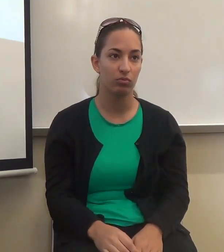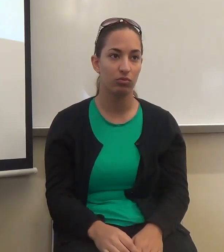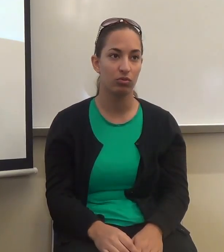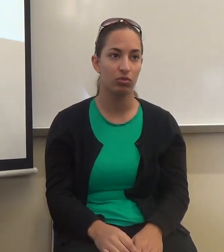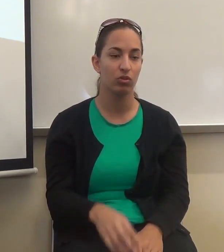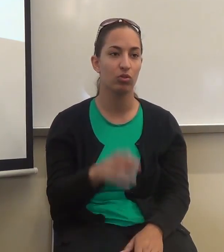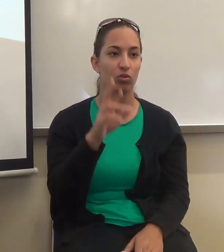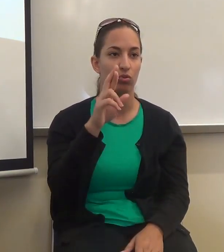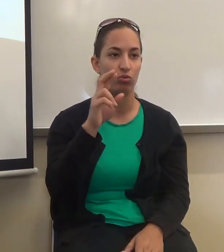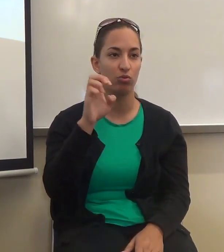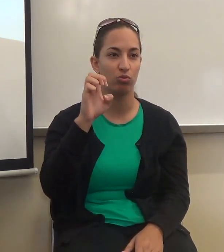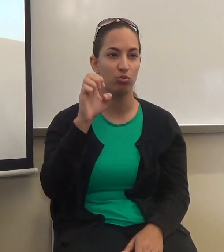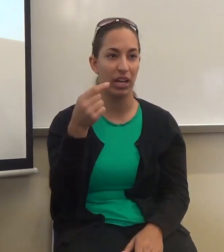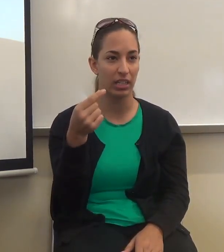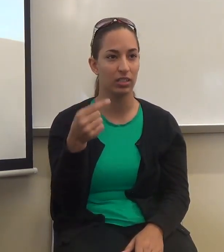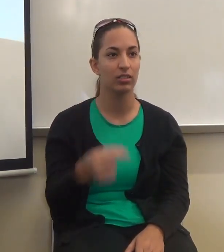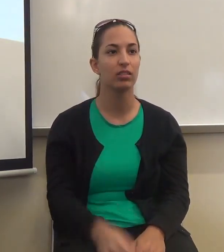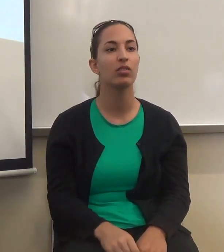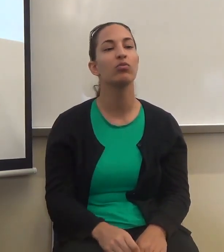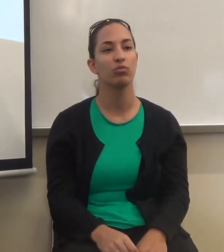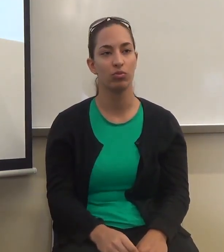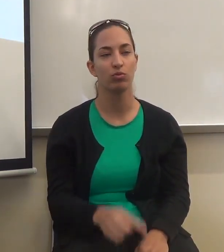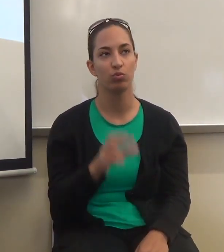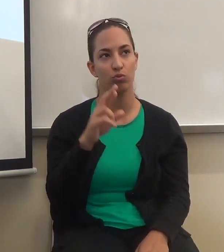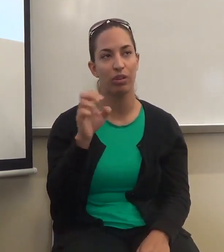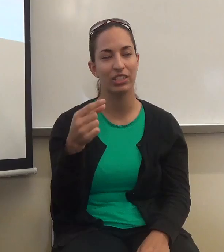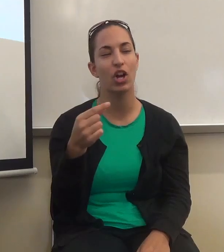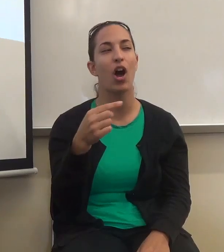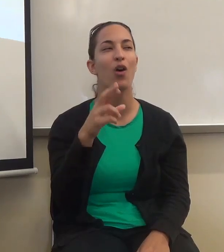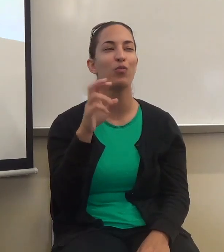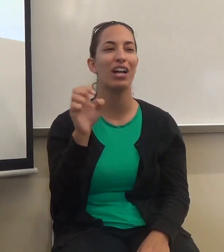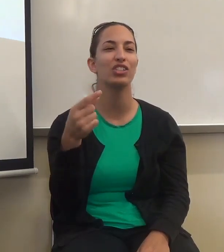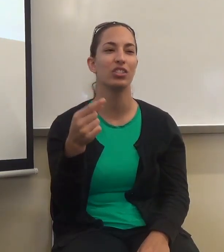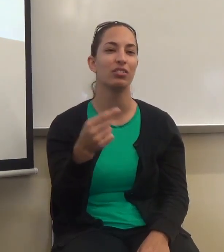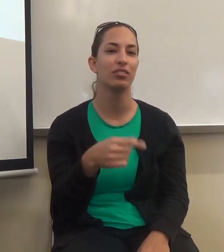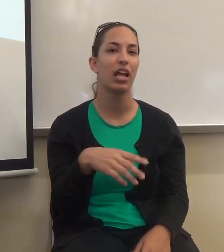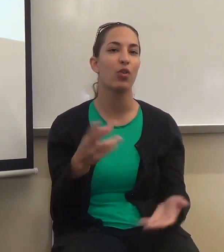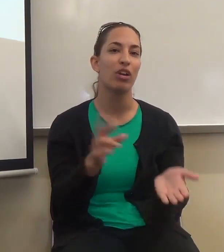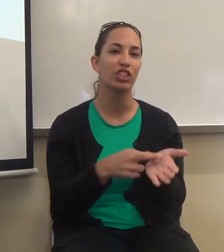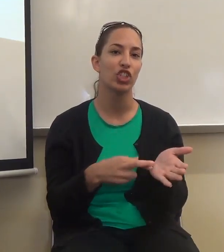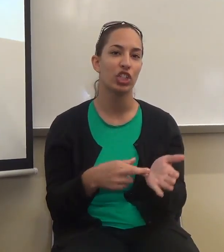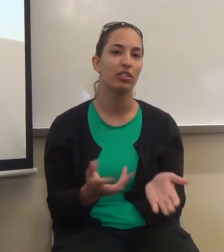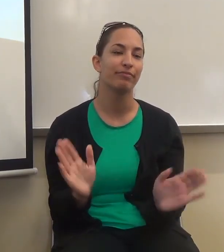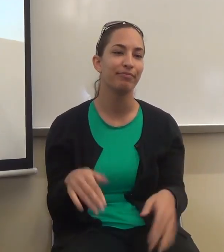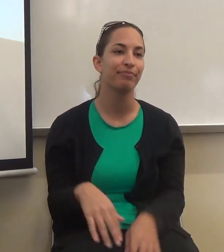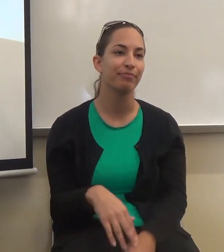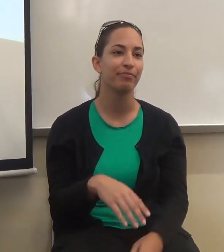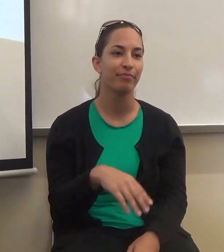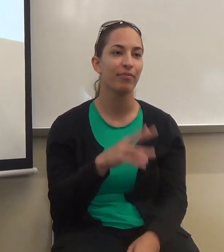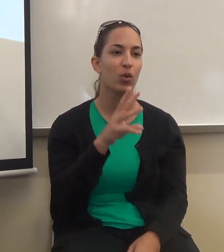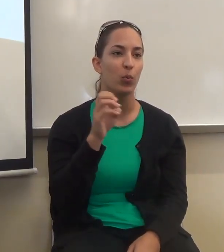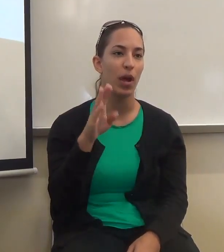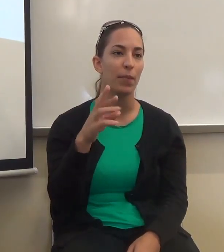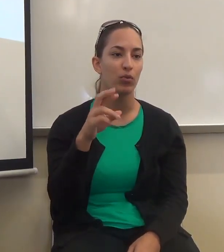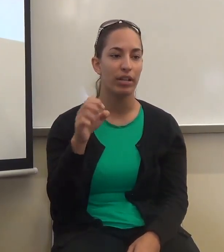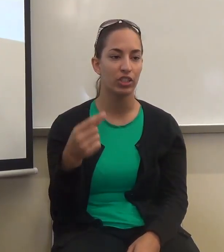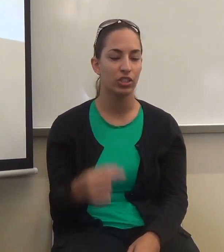to drop have been dropped. Mostly that was the reading center also. But